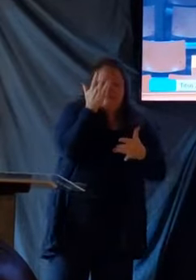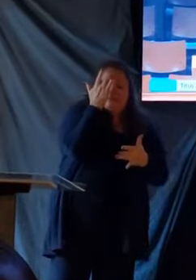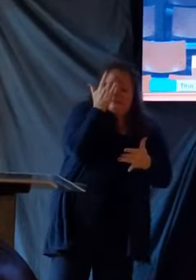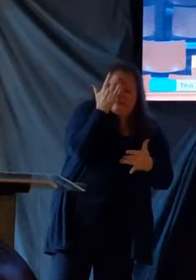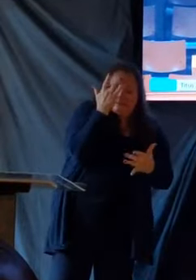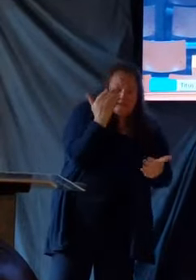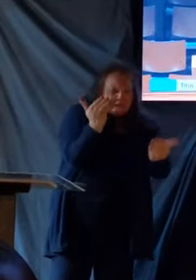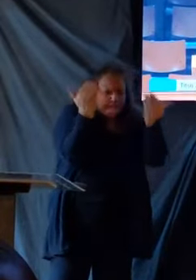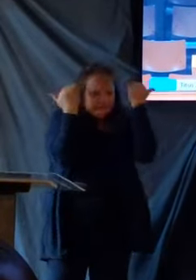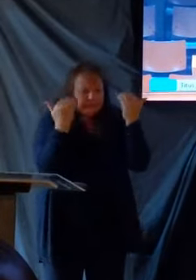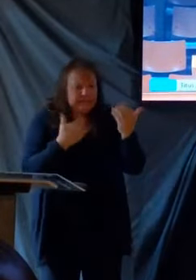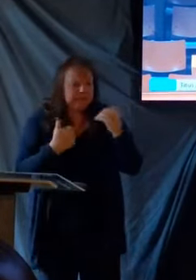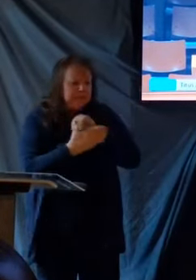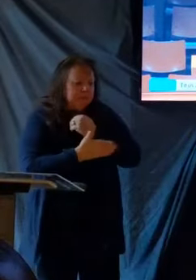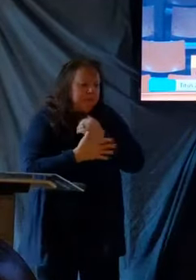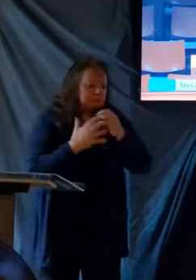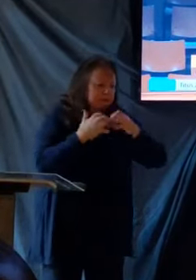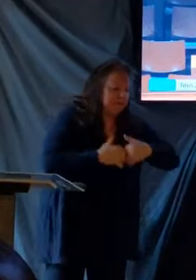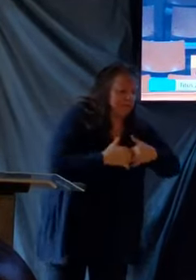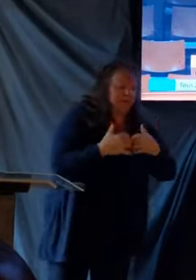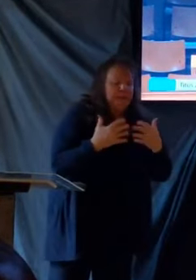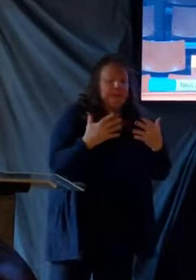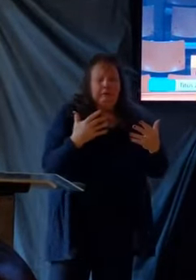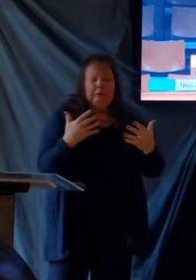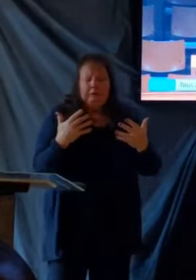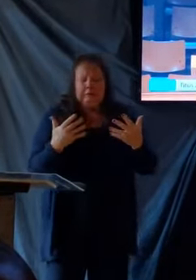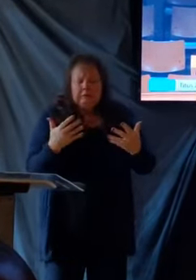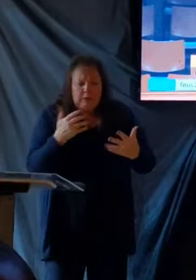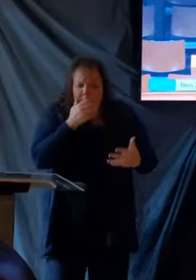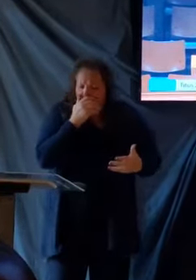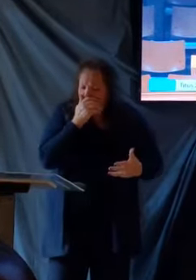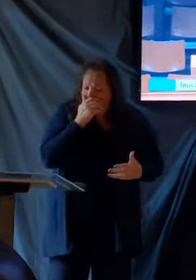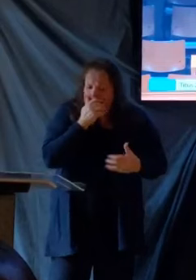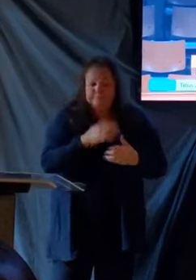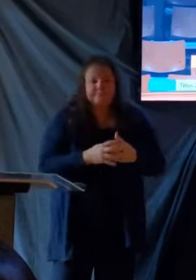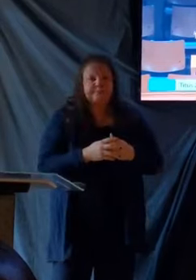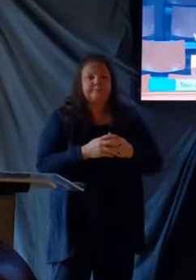could overtake us. Our country will never be the same. It could.